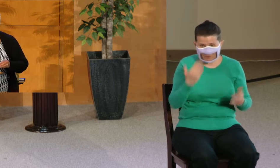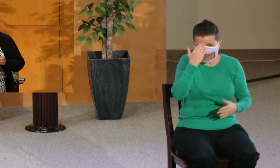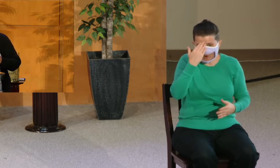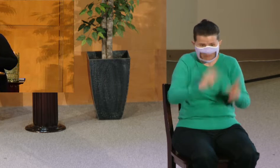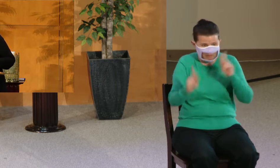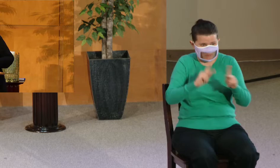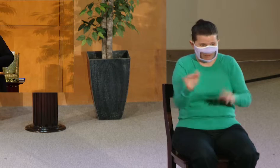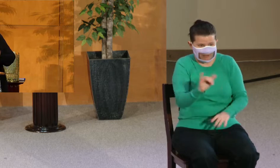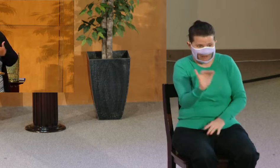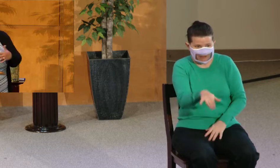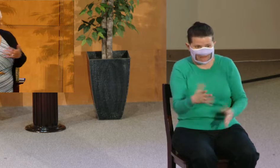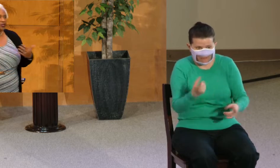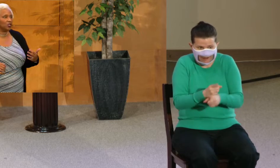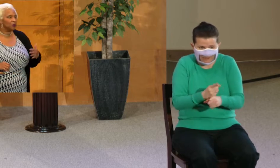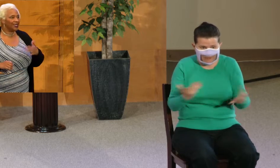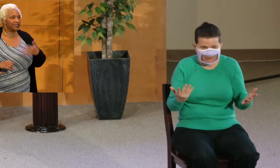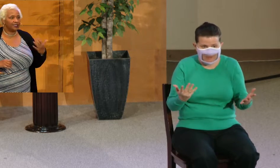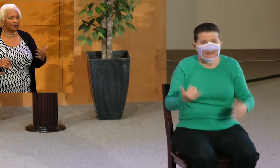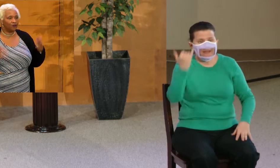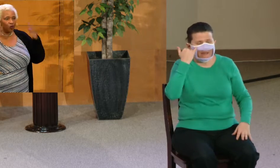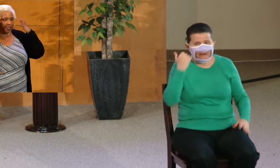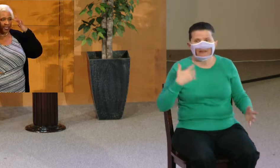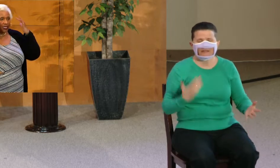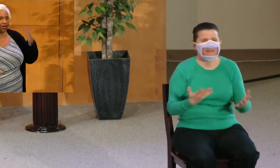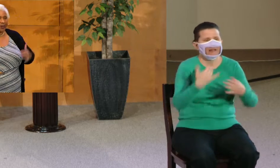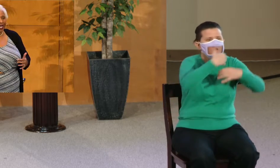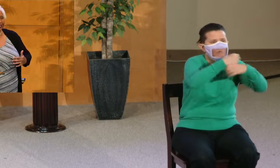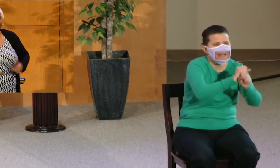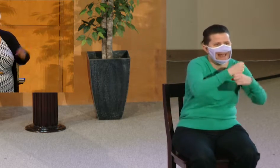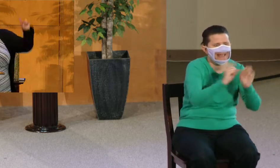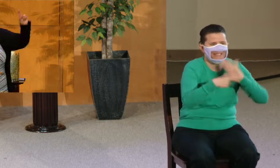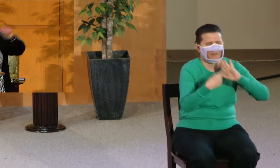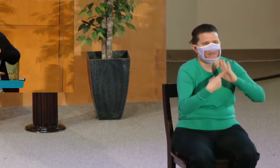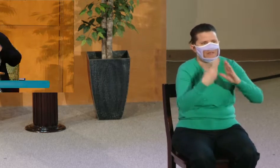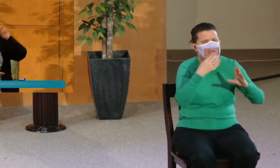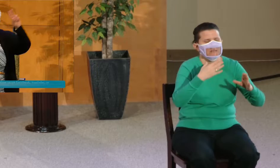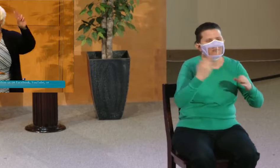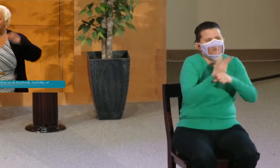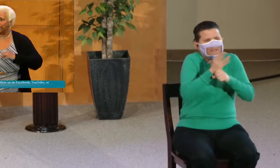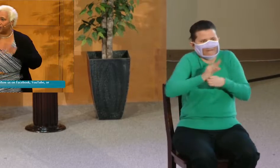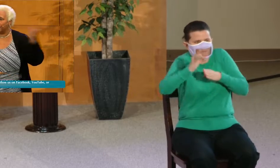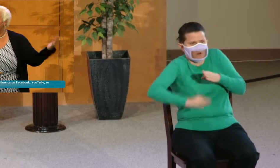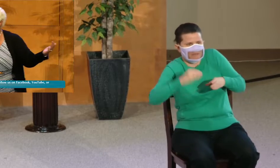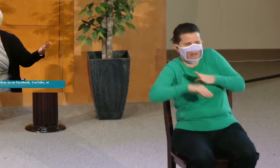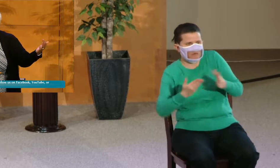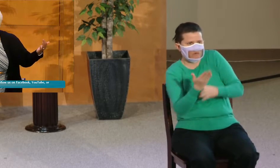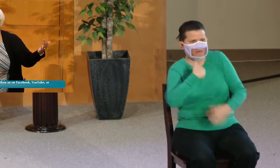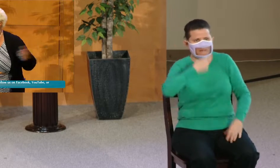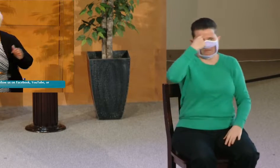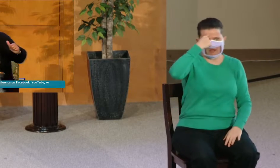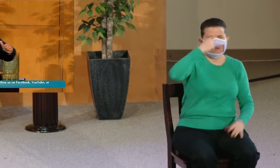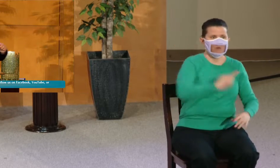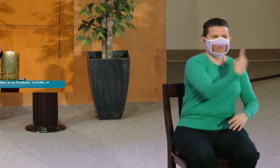If we can create a desired result based on some formula in our mind, like one thought and one action equals